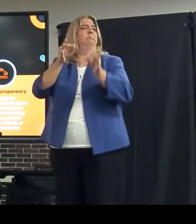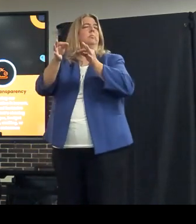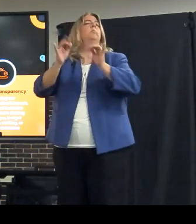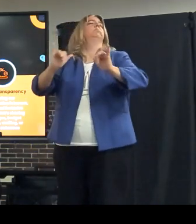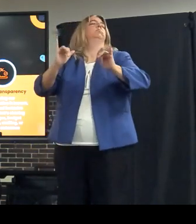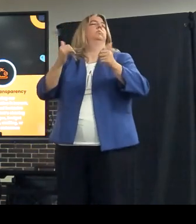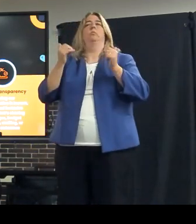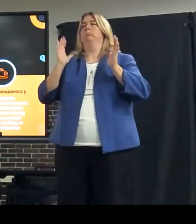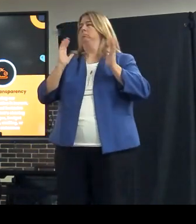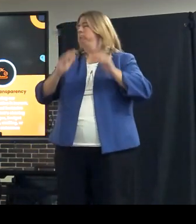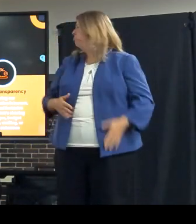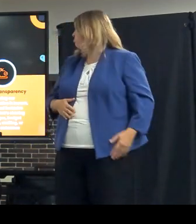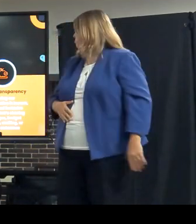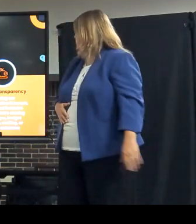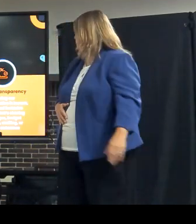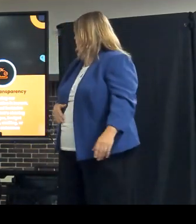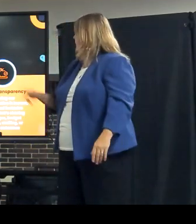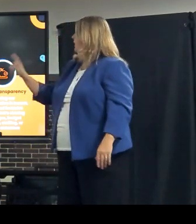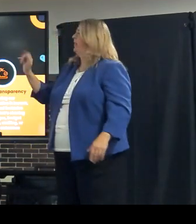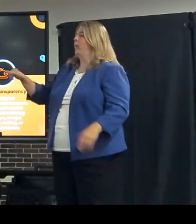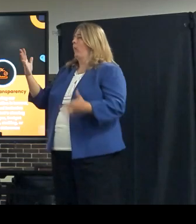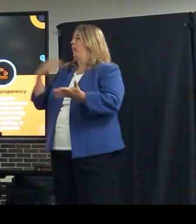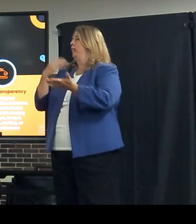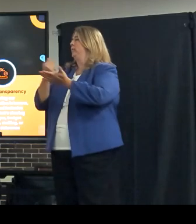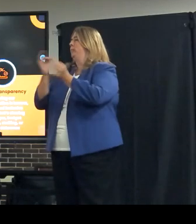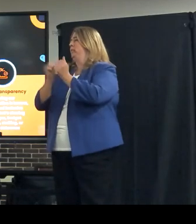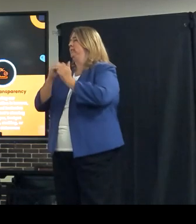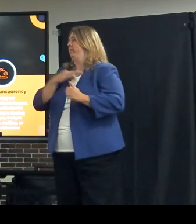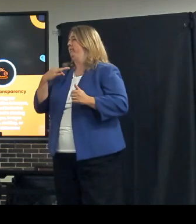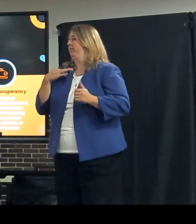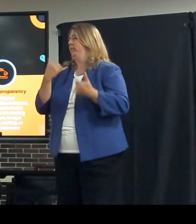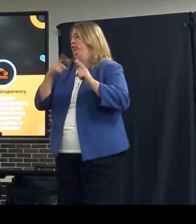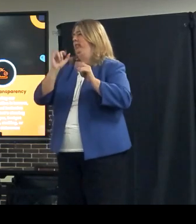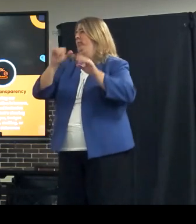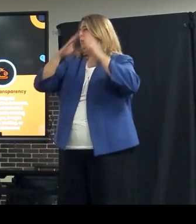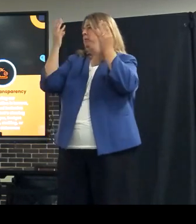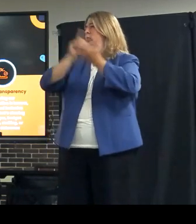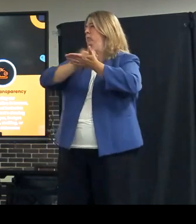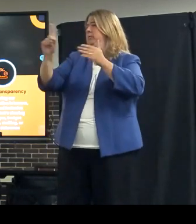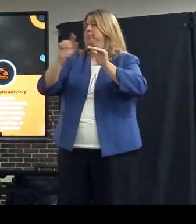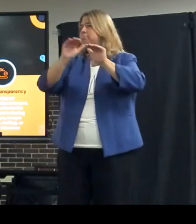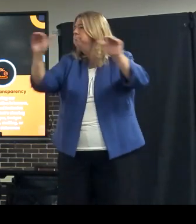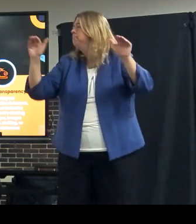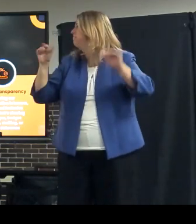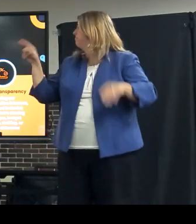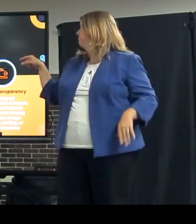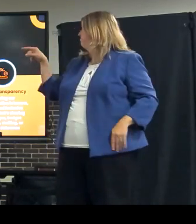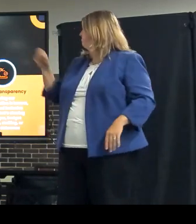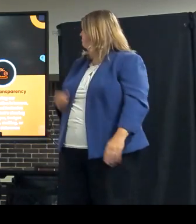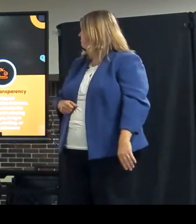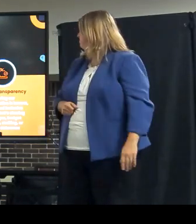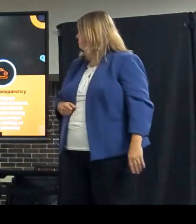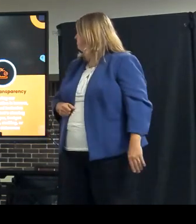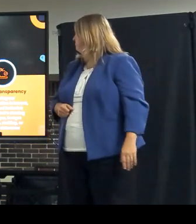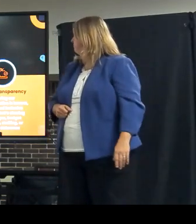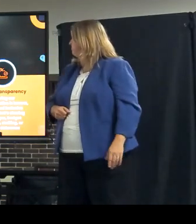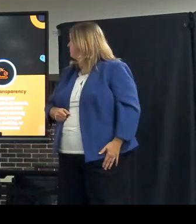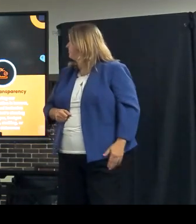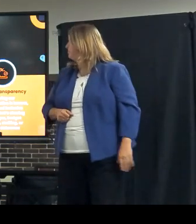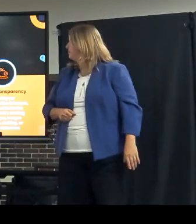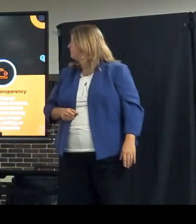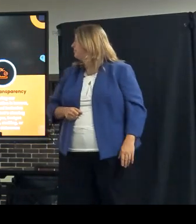sometimes it may take time to get those answers, but just ensuring that transparency. And so I did review that with the staff during our opening